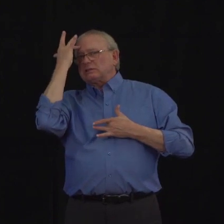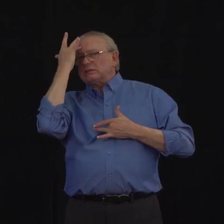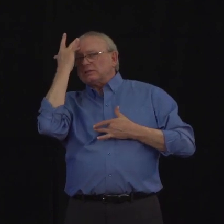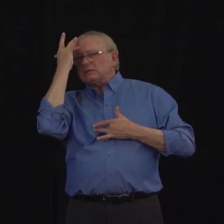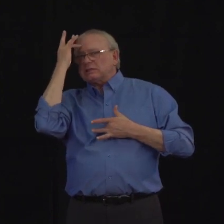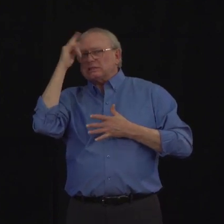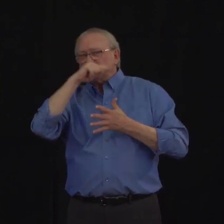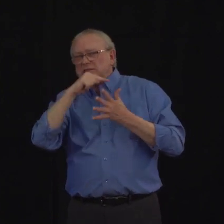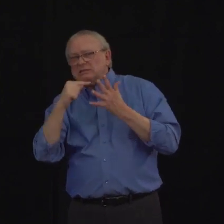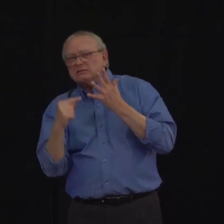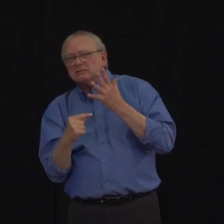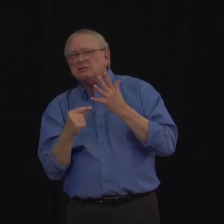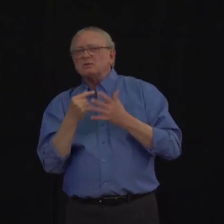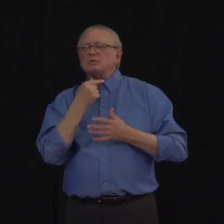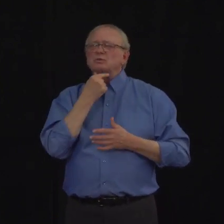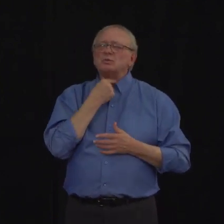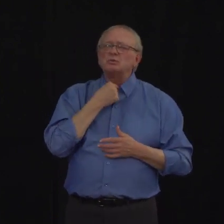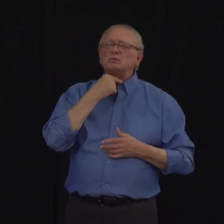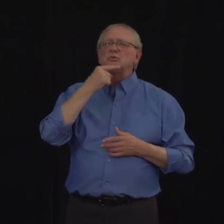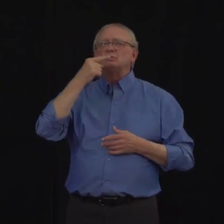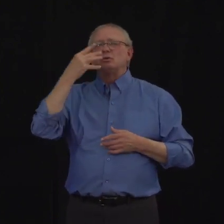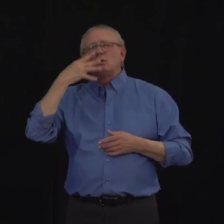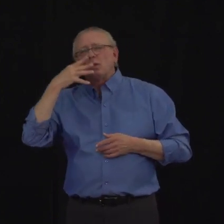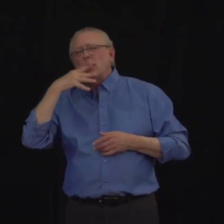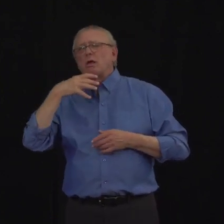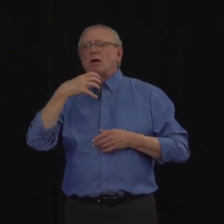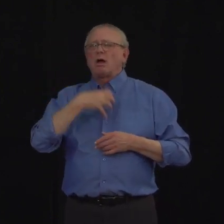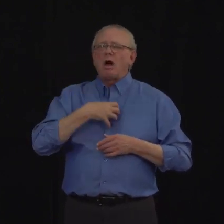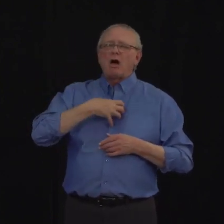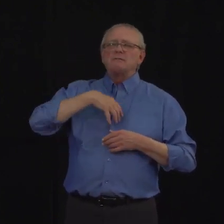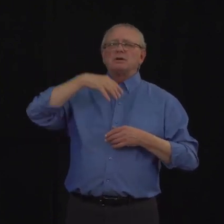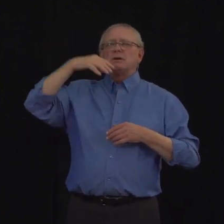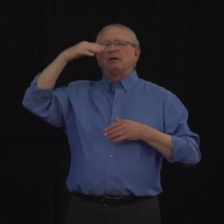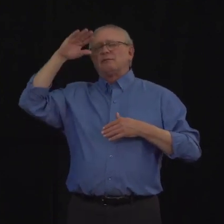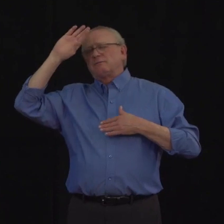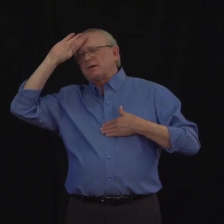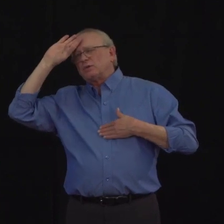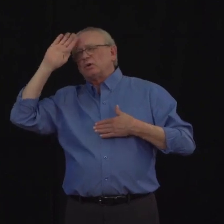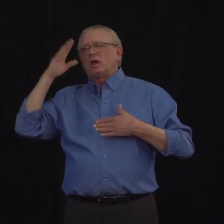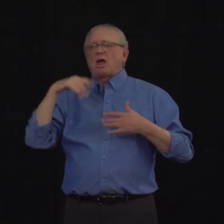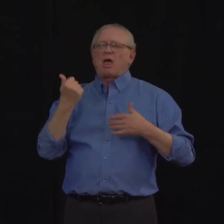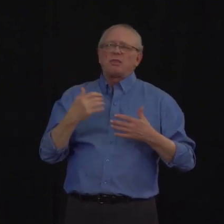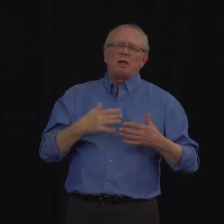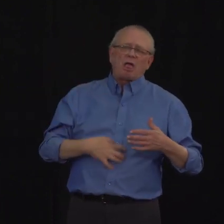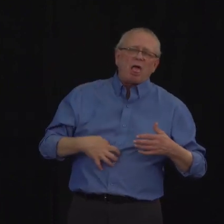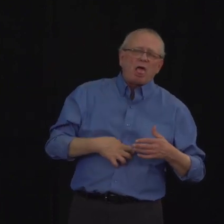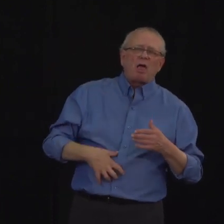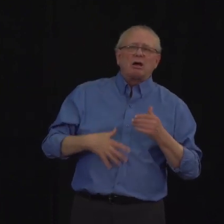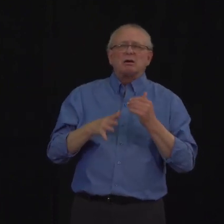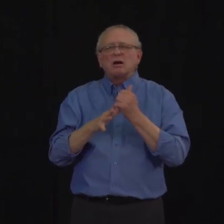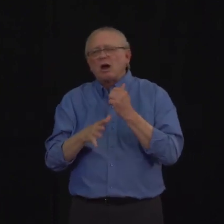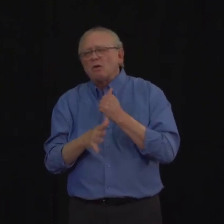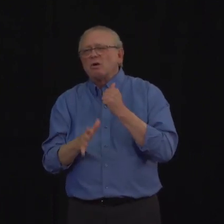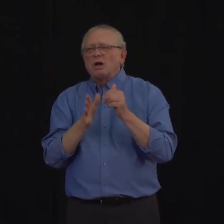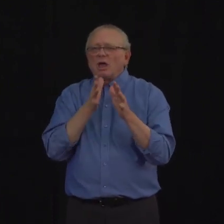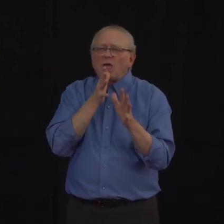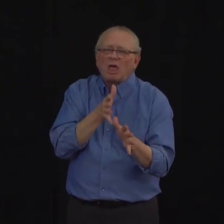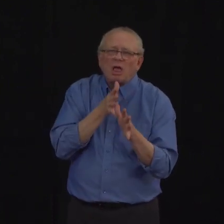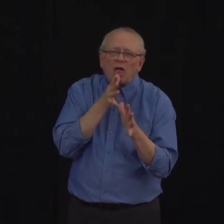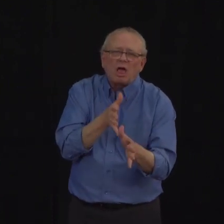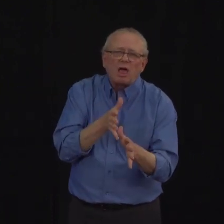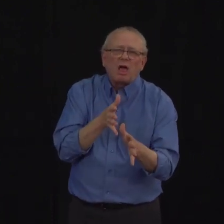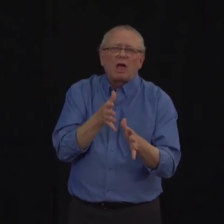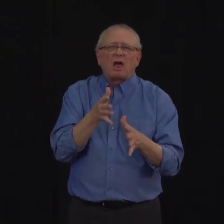loss of appetite, nausea, vomiting, diarrhea, muscle aches. So some of the broader symptoms that aren't necessarily